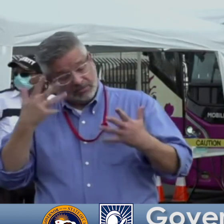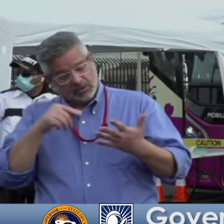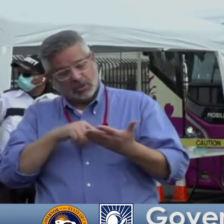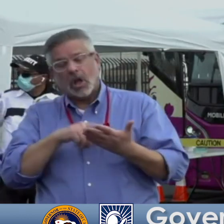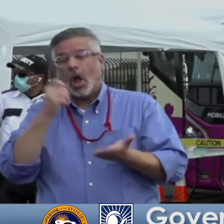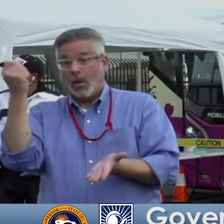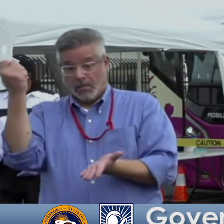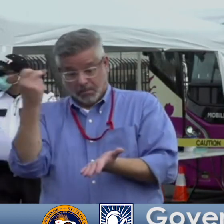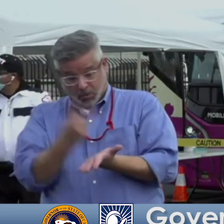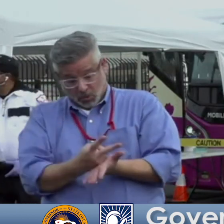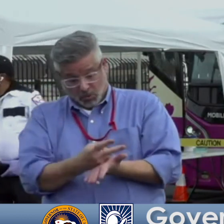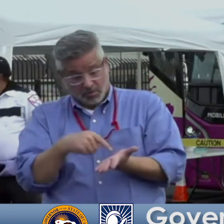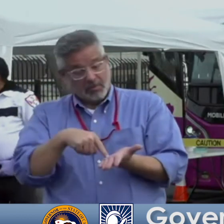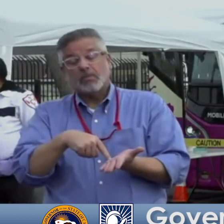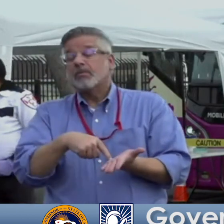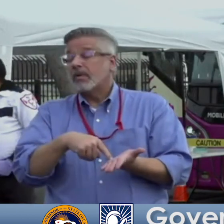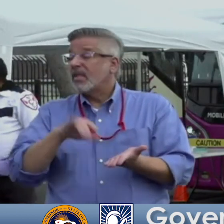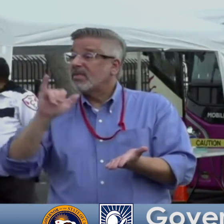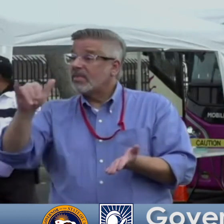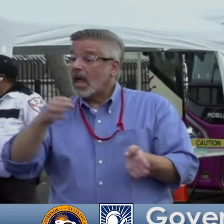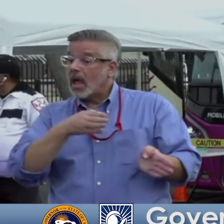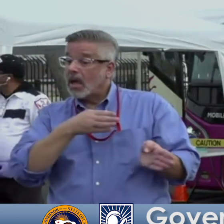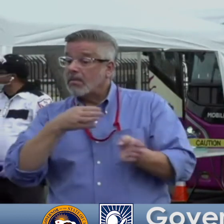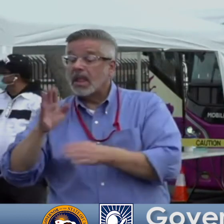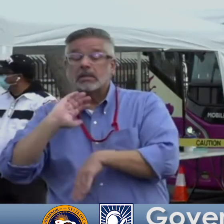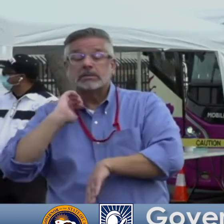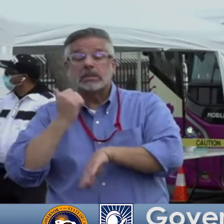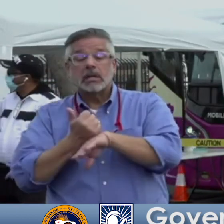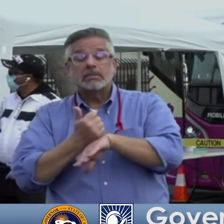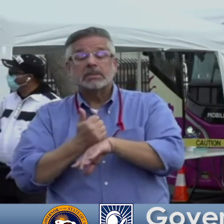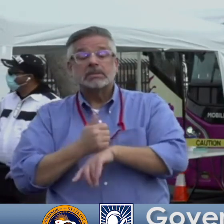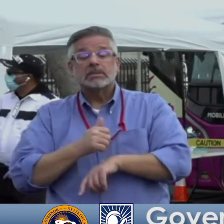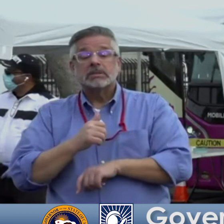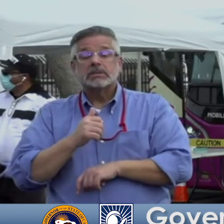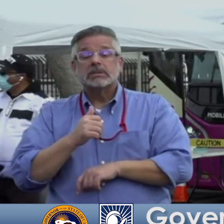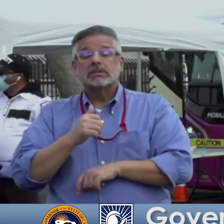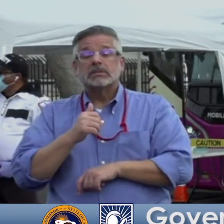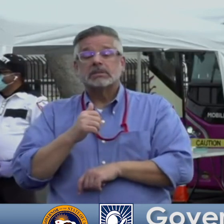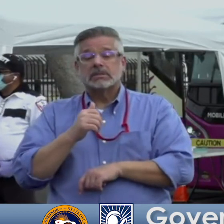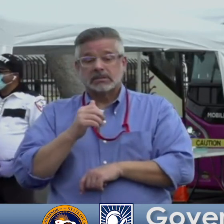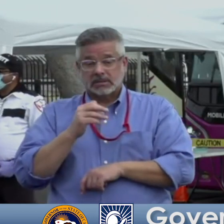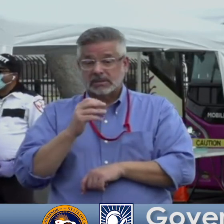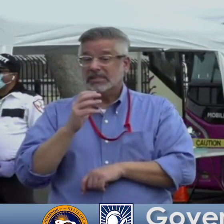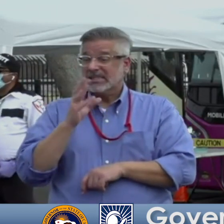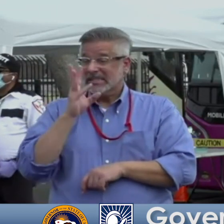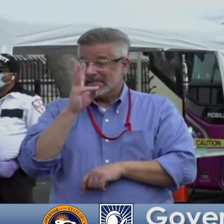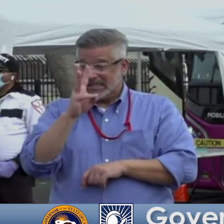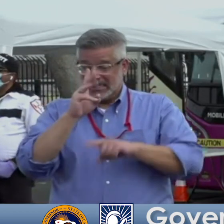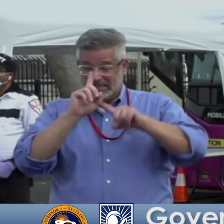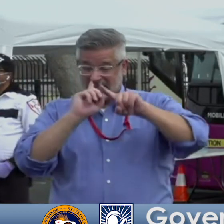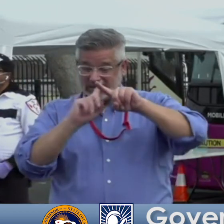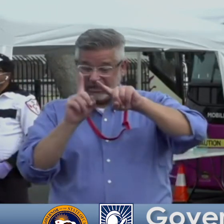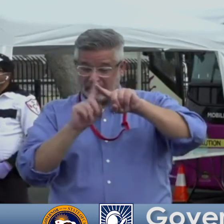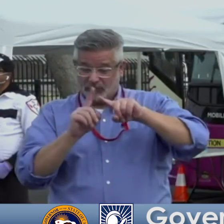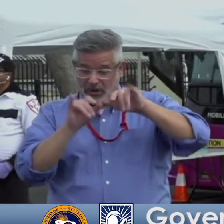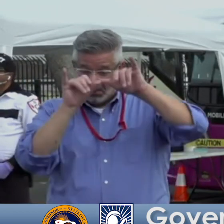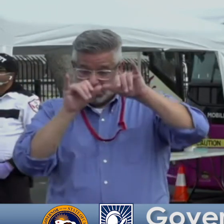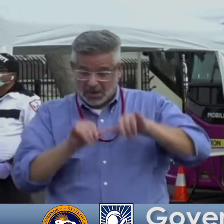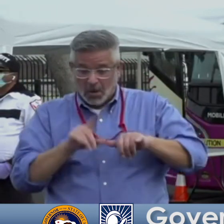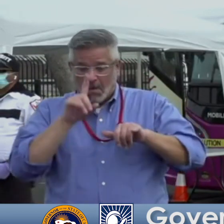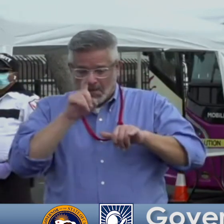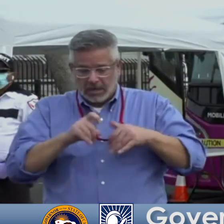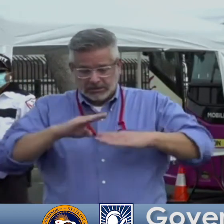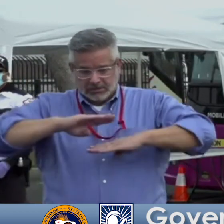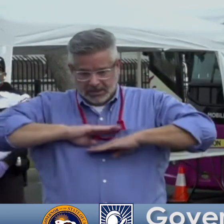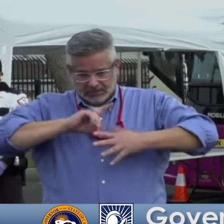Those plans are not only setting forth 6 demonstrable metrics for performance and outcomes,